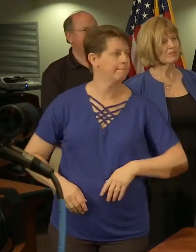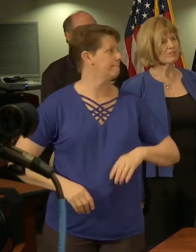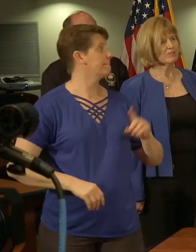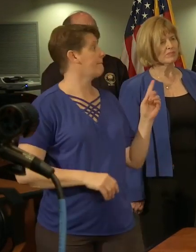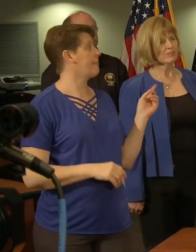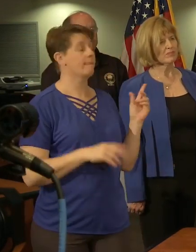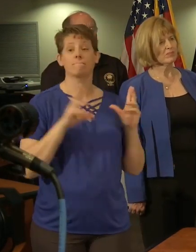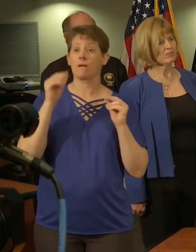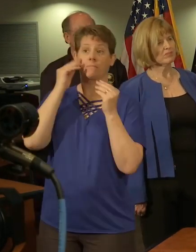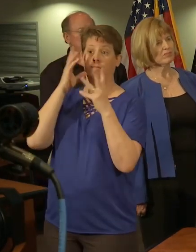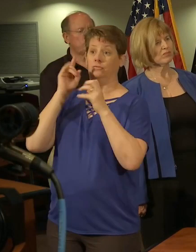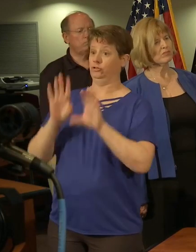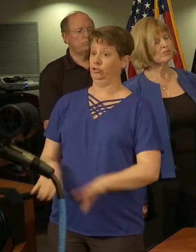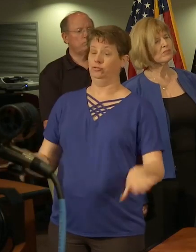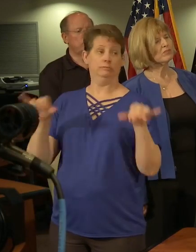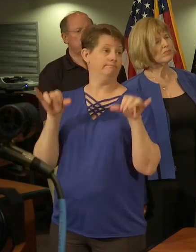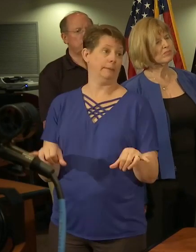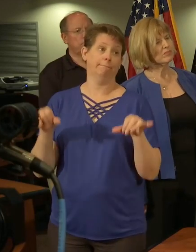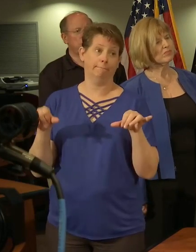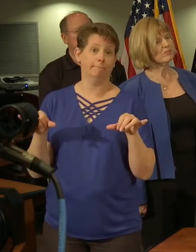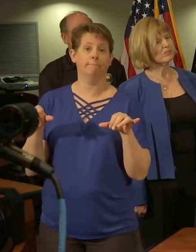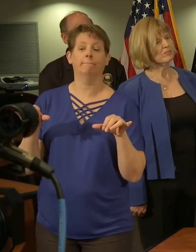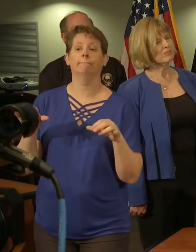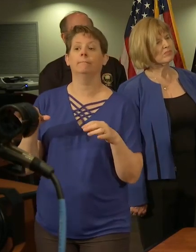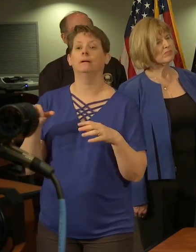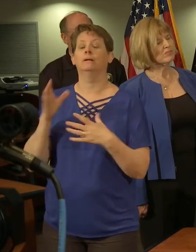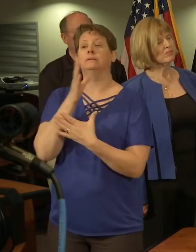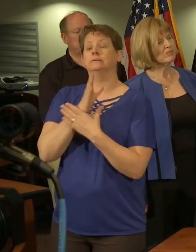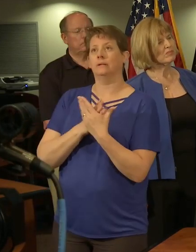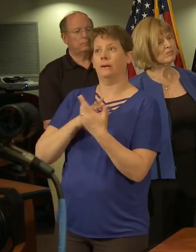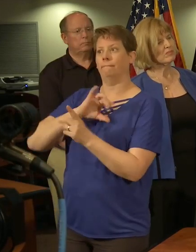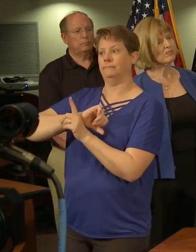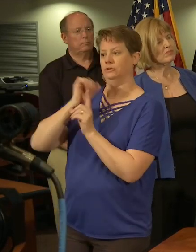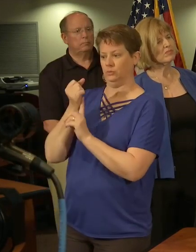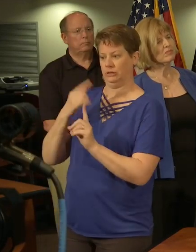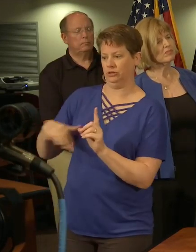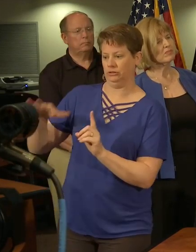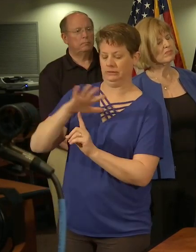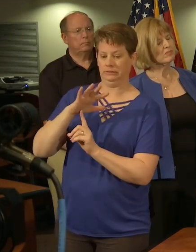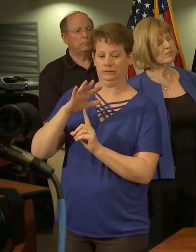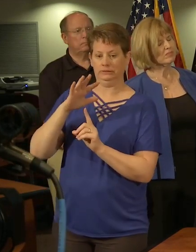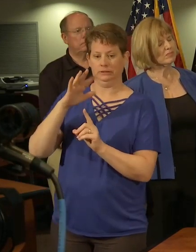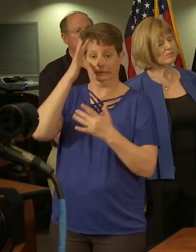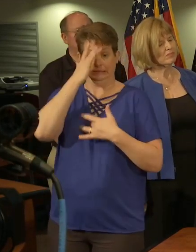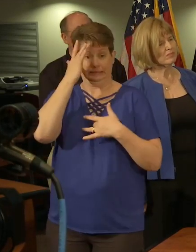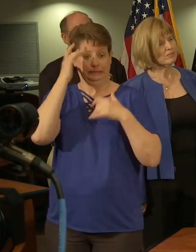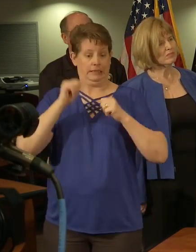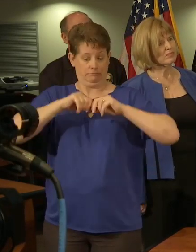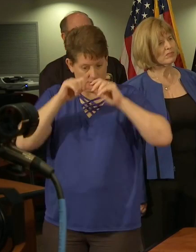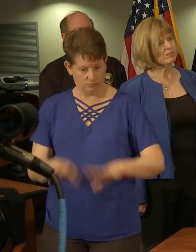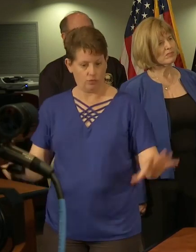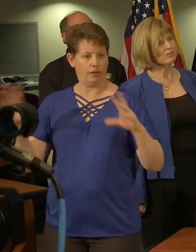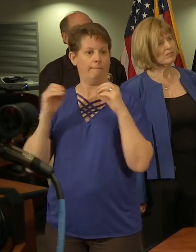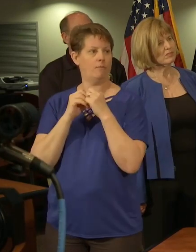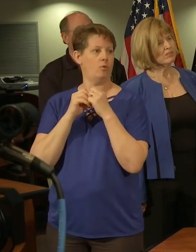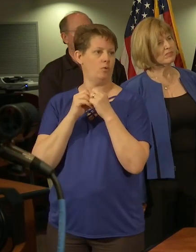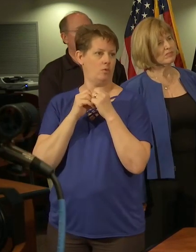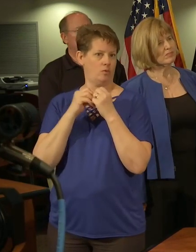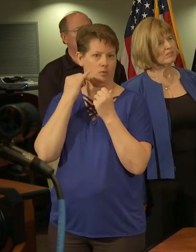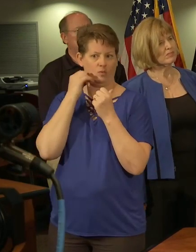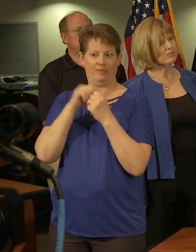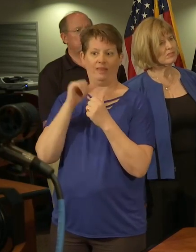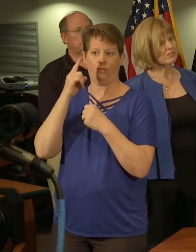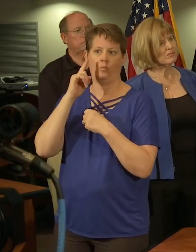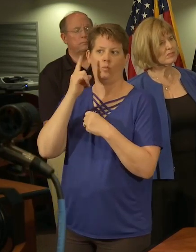the information hasn't changed on children, but in certain congregate settings, diseases can spread more rapidly, and so that is one of the